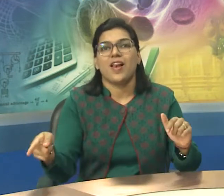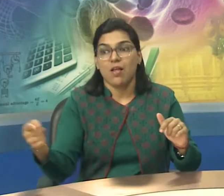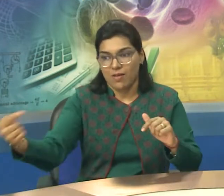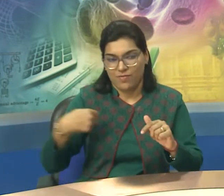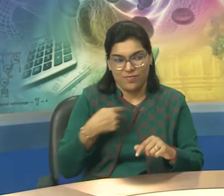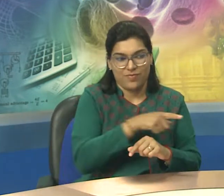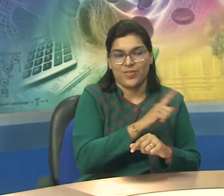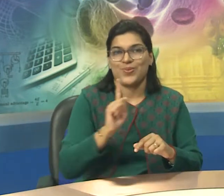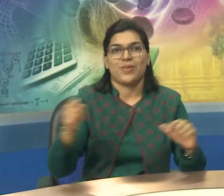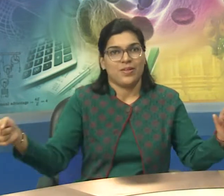effectively,